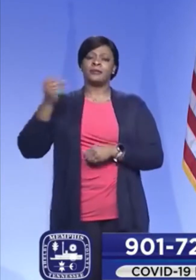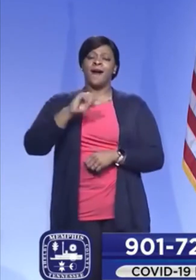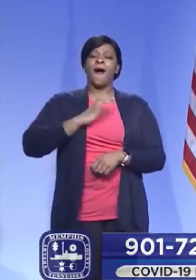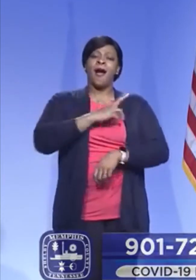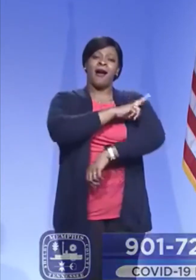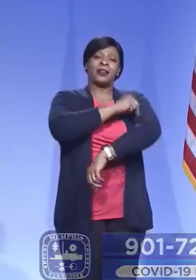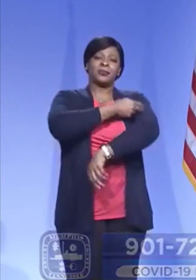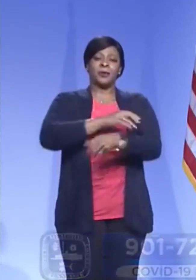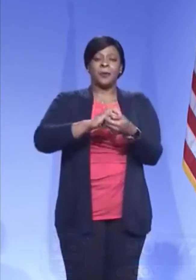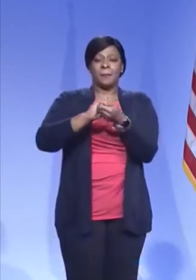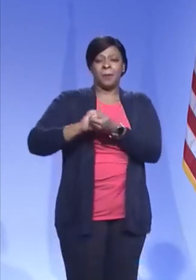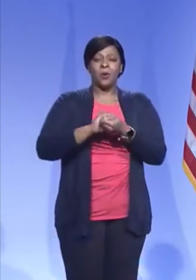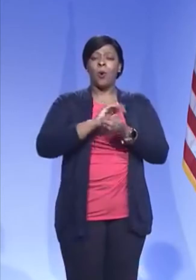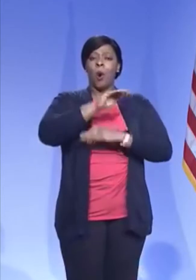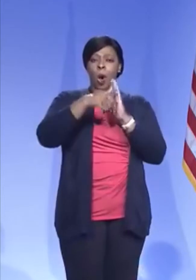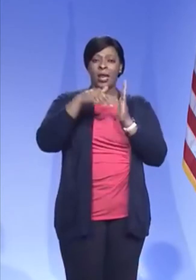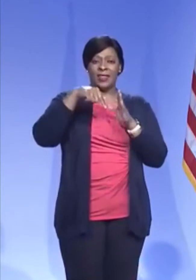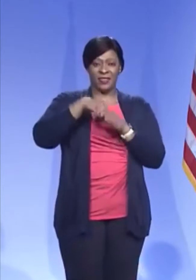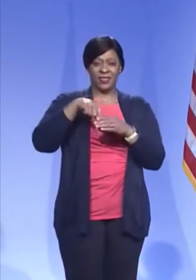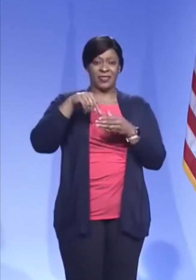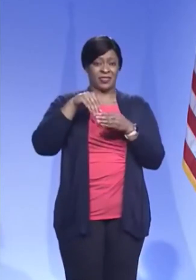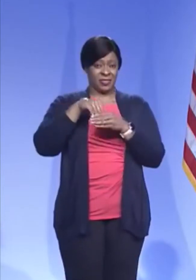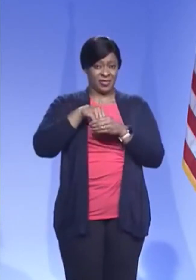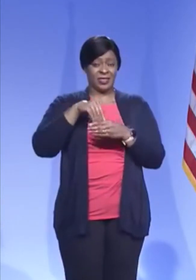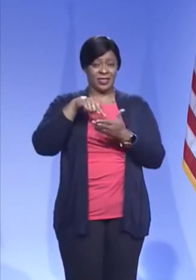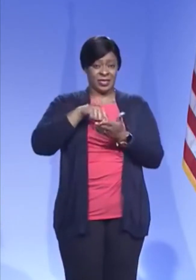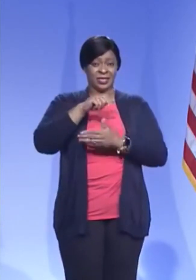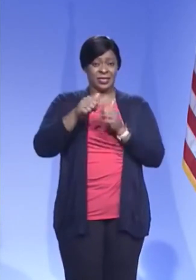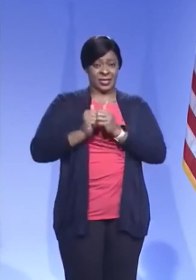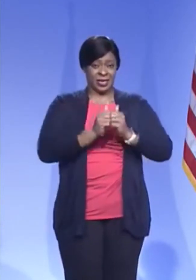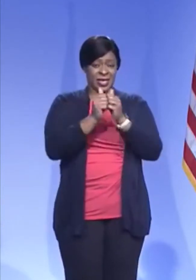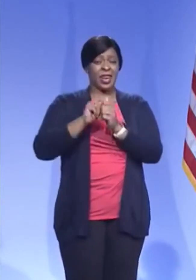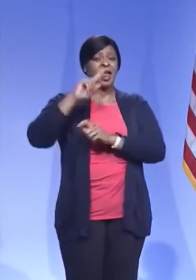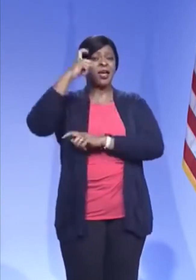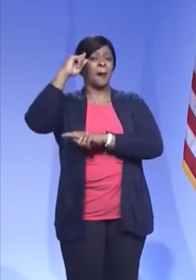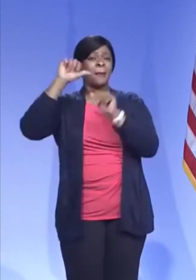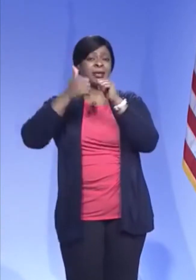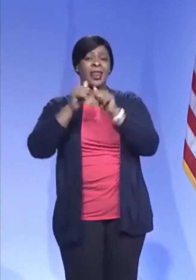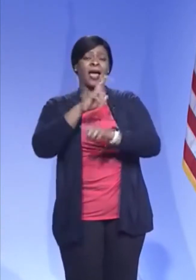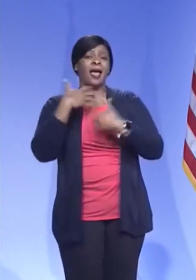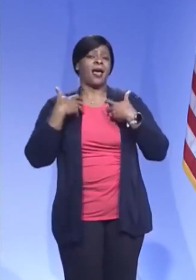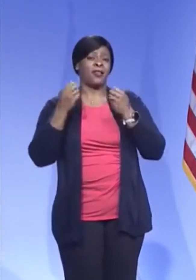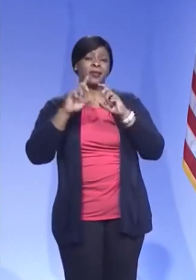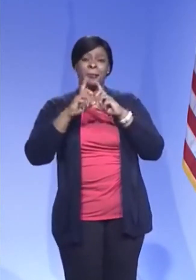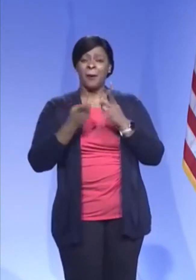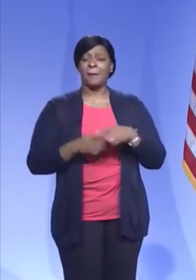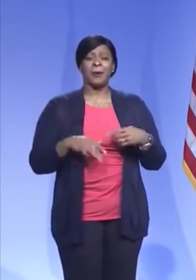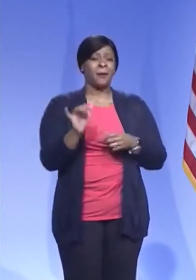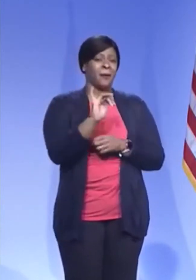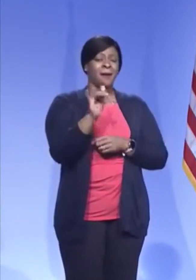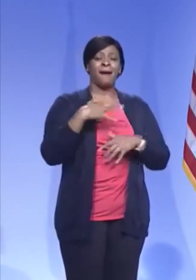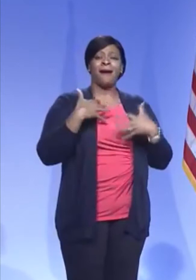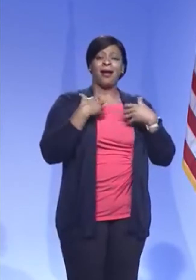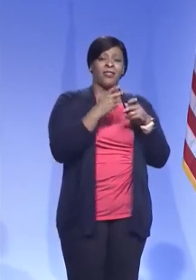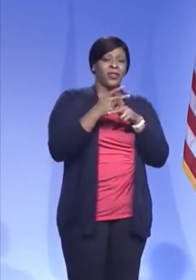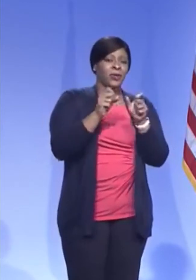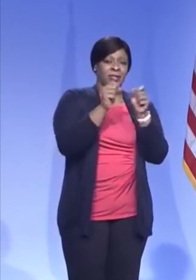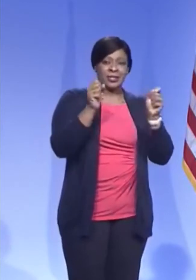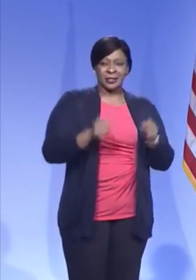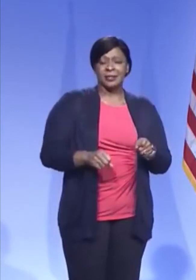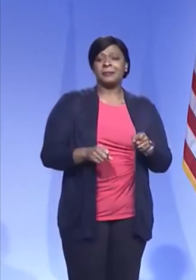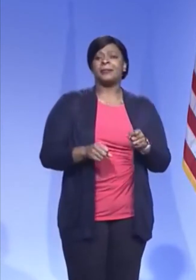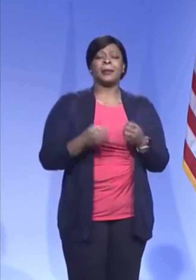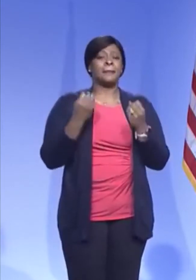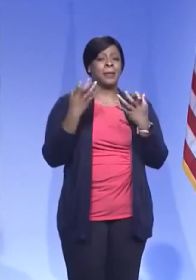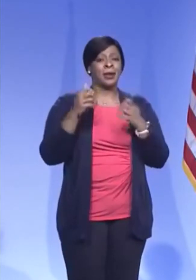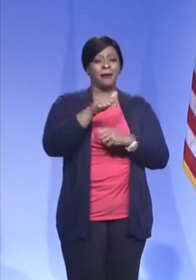We are all in this together. It takes governmental agencies like the health department, as well as our healthcare systems and